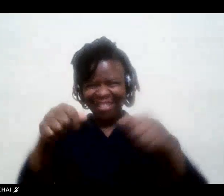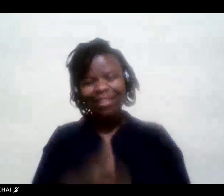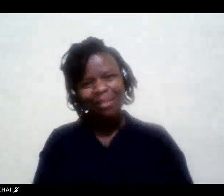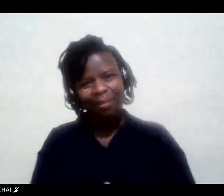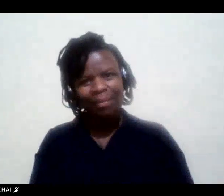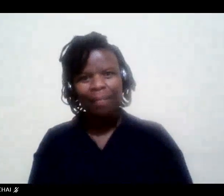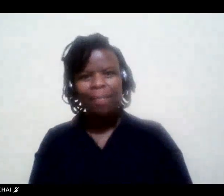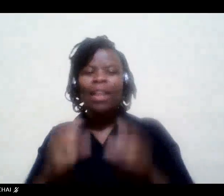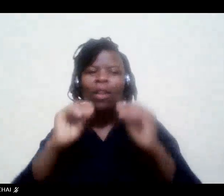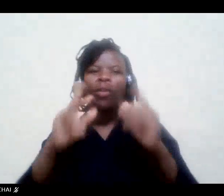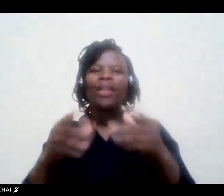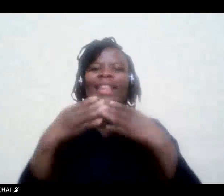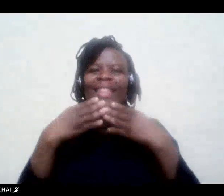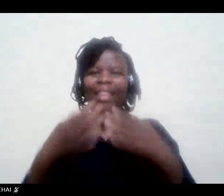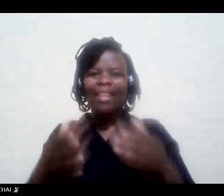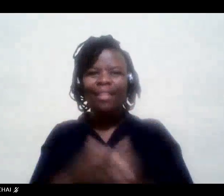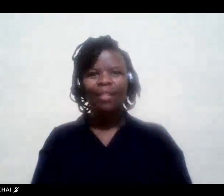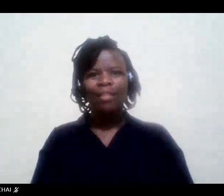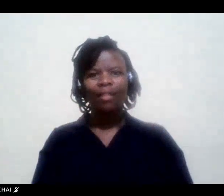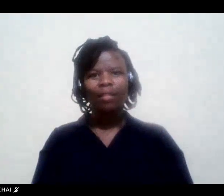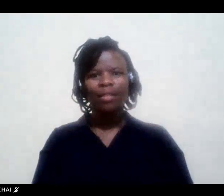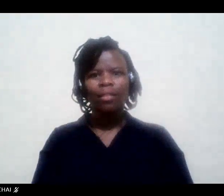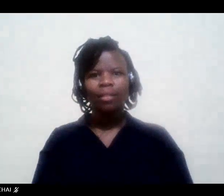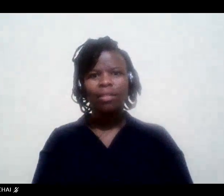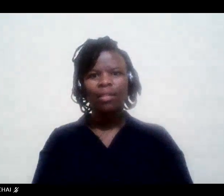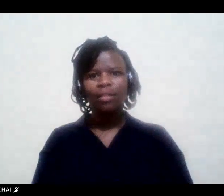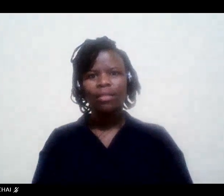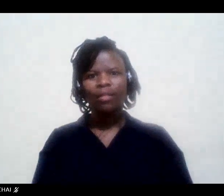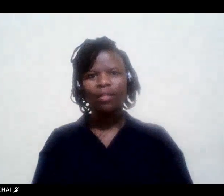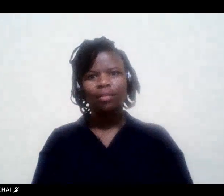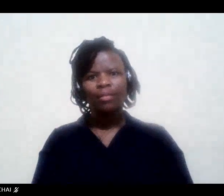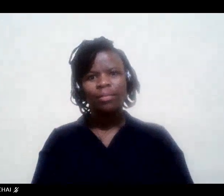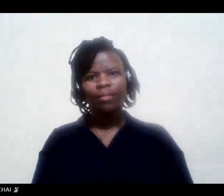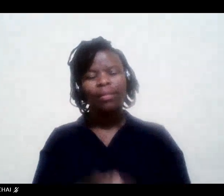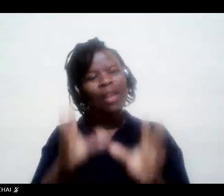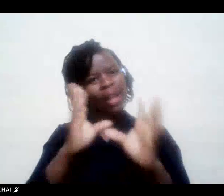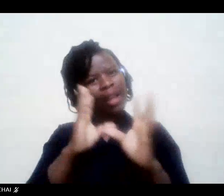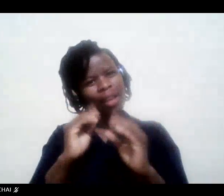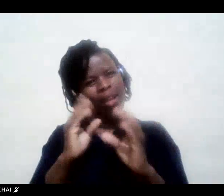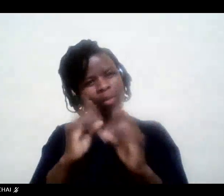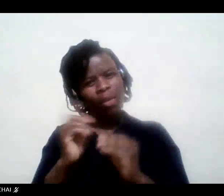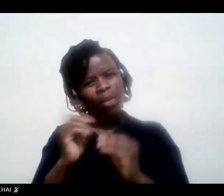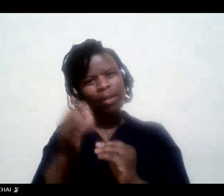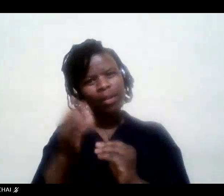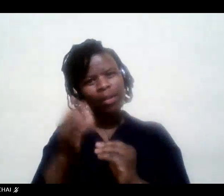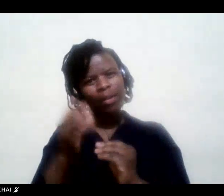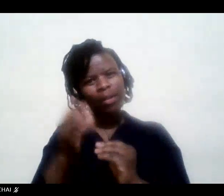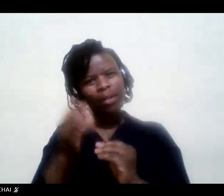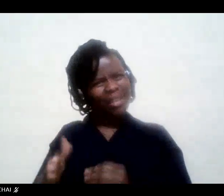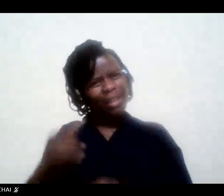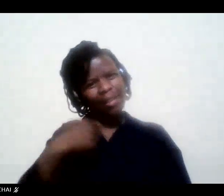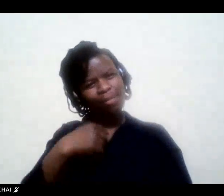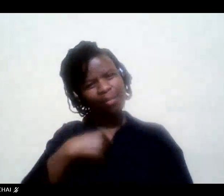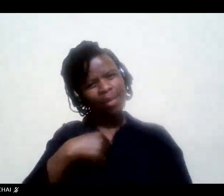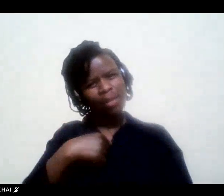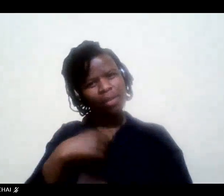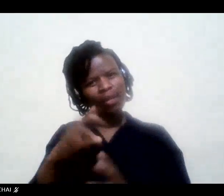you. Speaking of segregation, on my side, I doubt that the